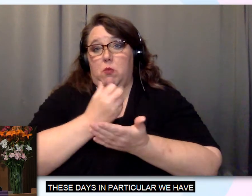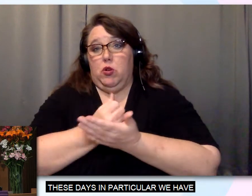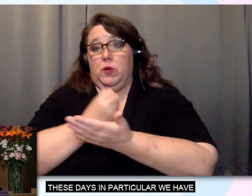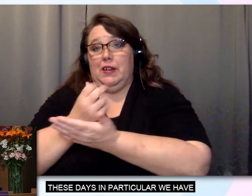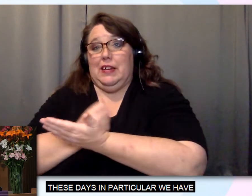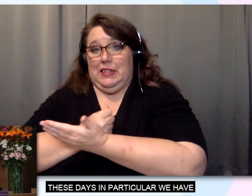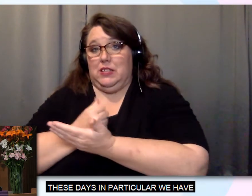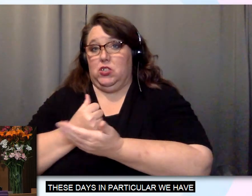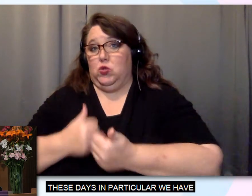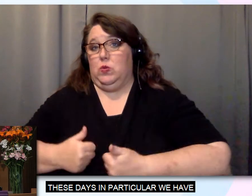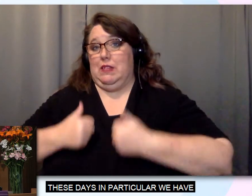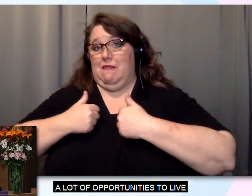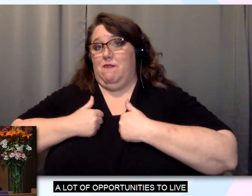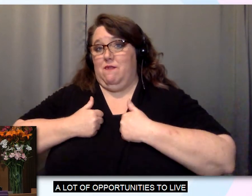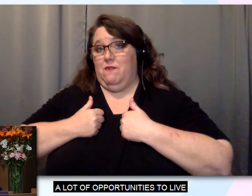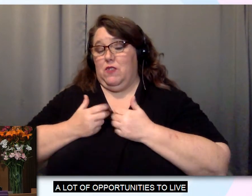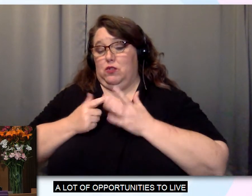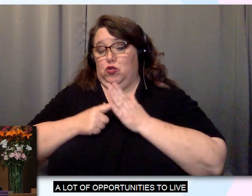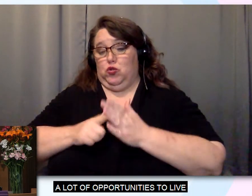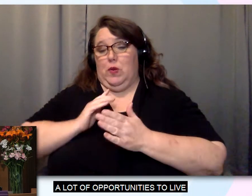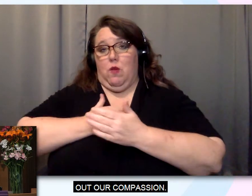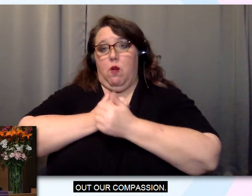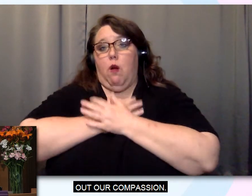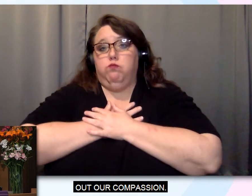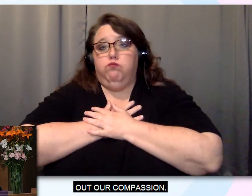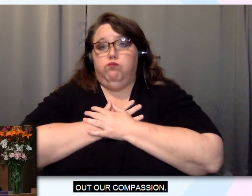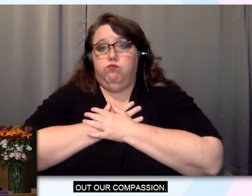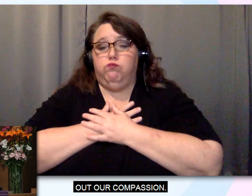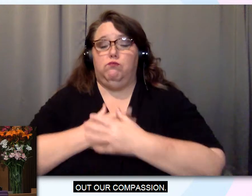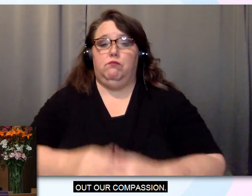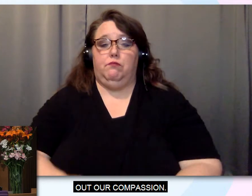have a lot of opportunities to live out our compassion.